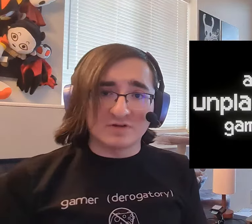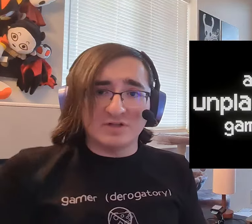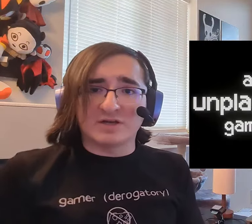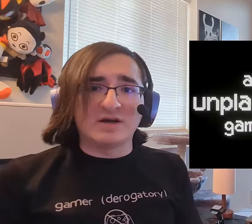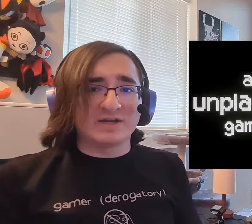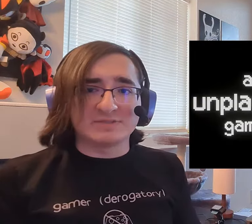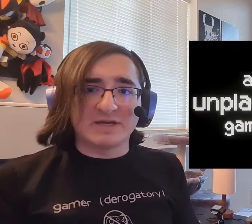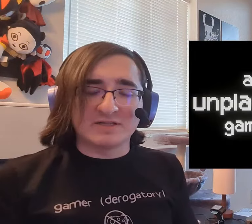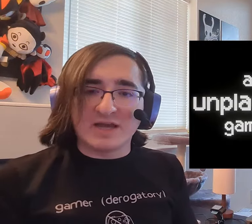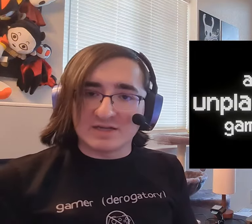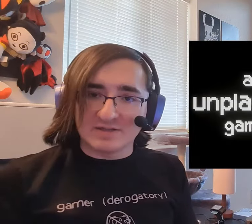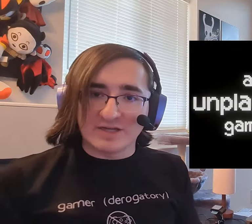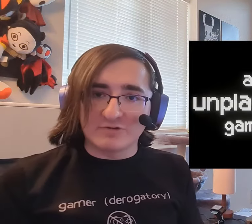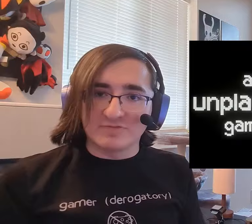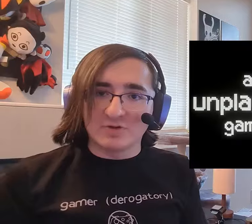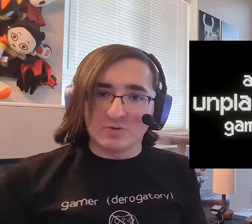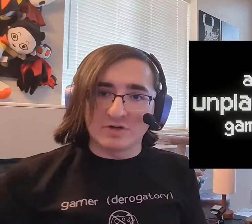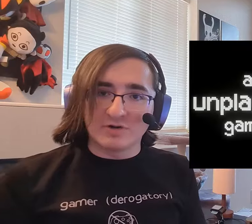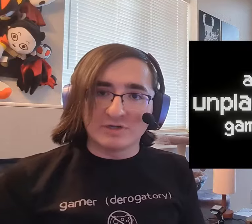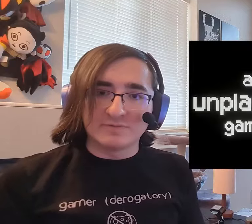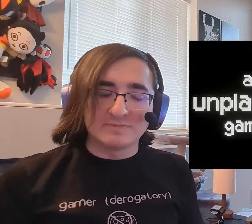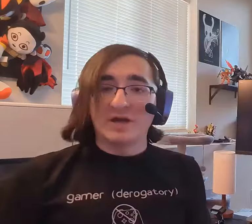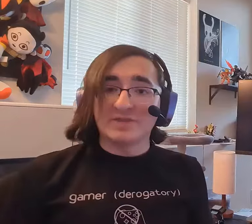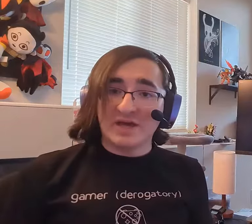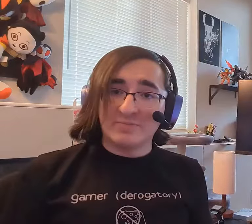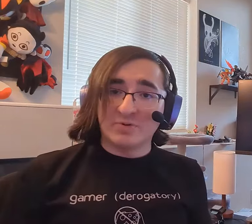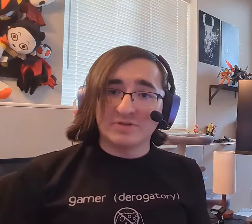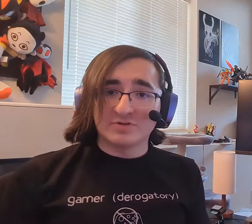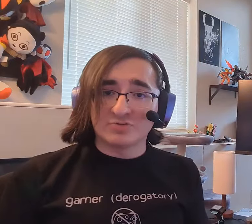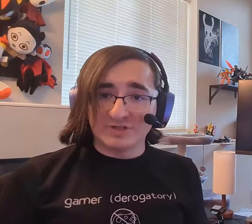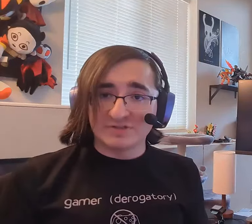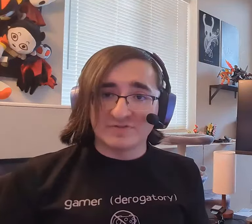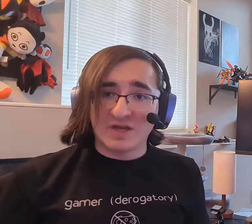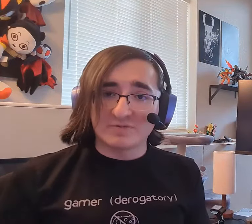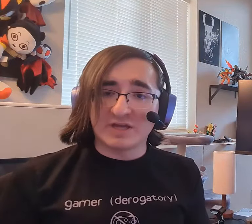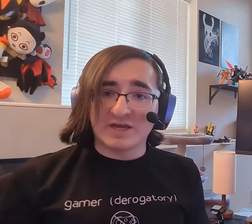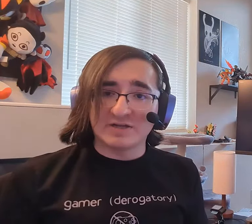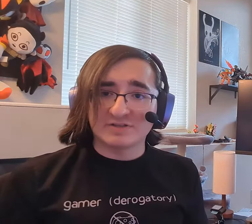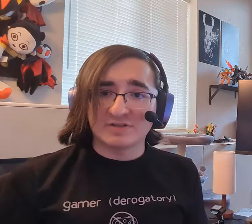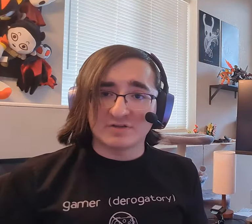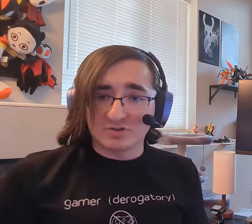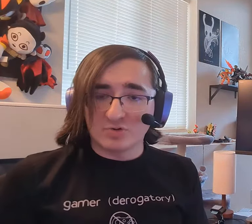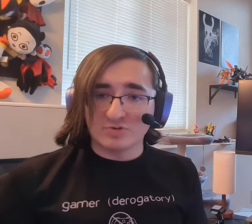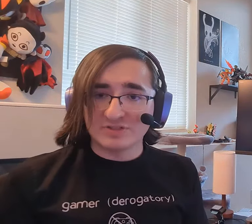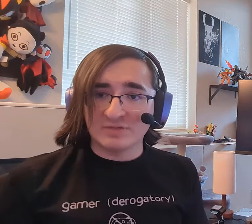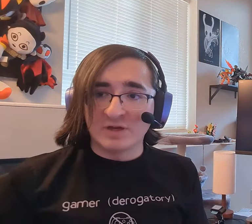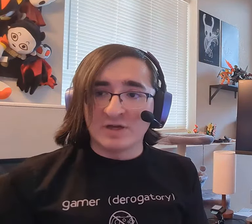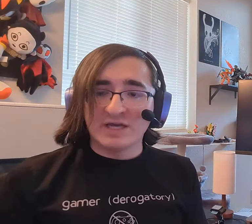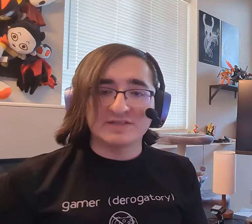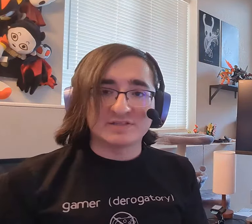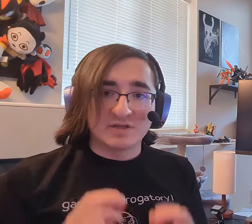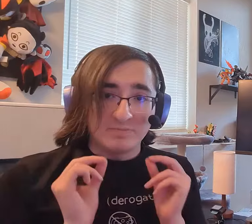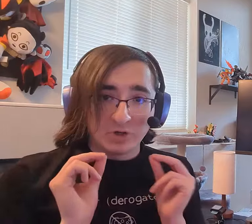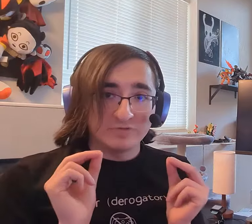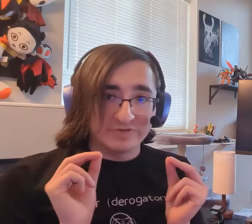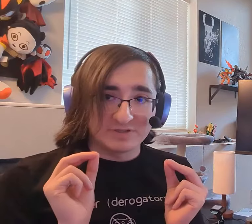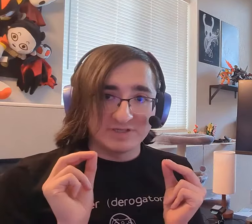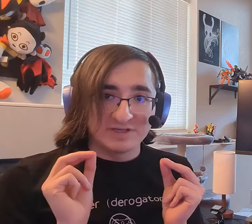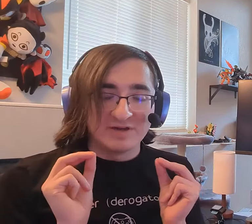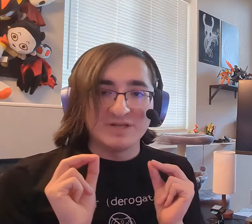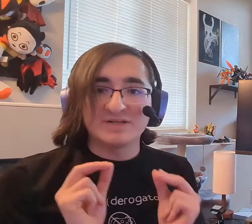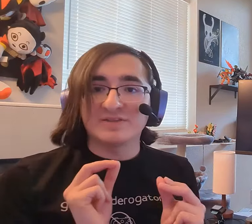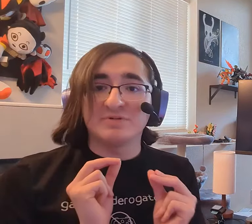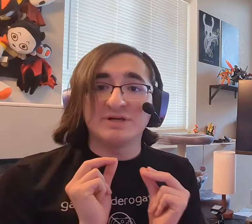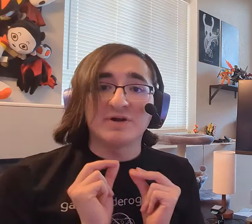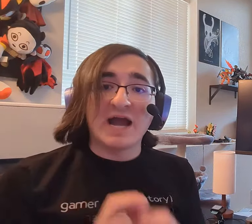they'll give it a click, not expecting anything out of the ordinary. At that point, the twist of the game's mechanics and the control scheme hits